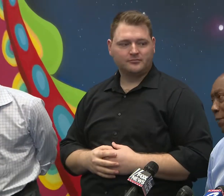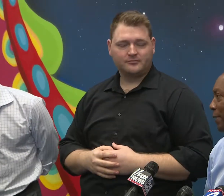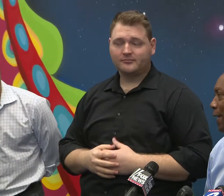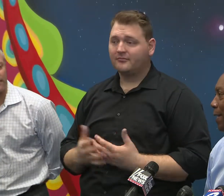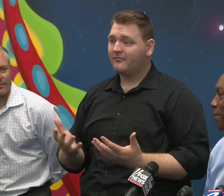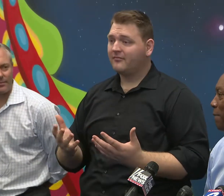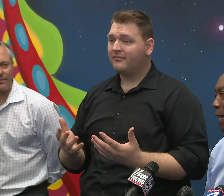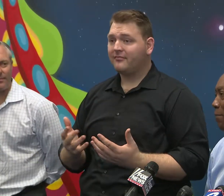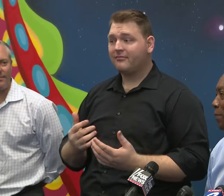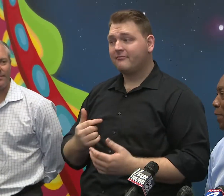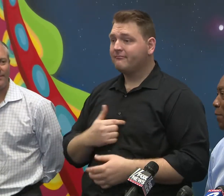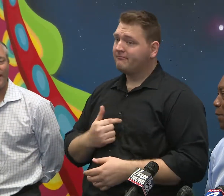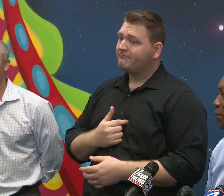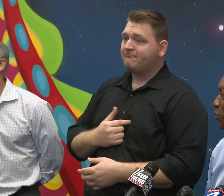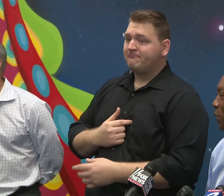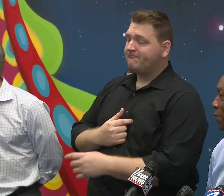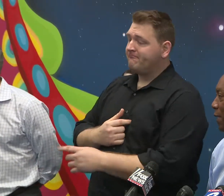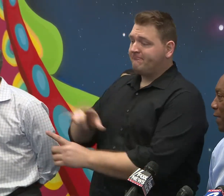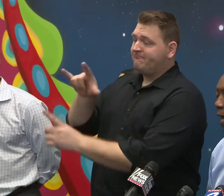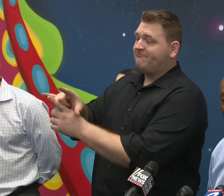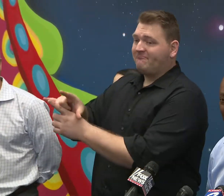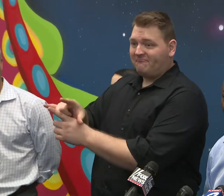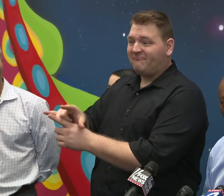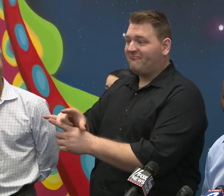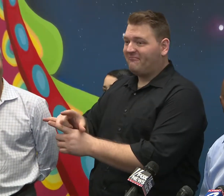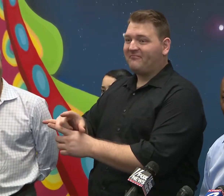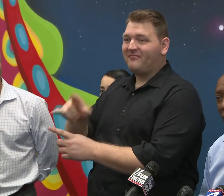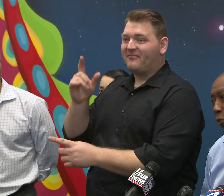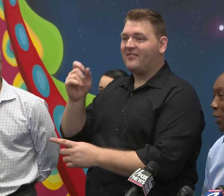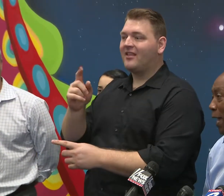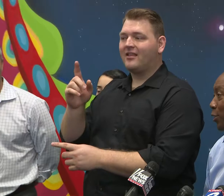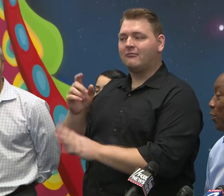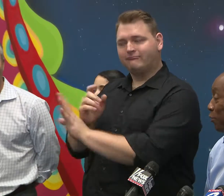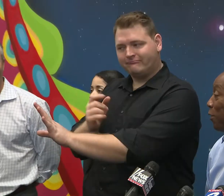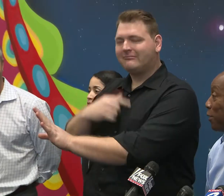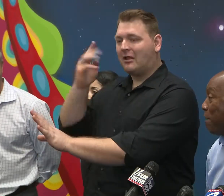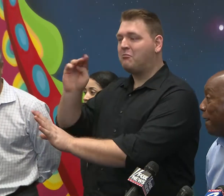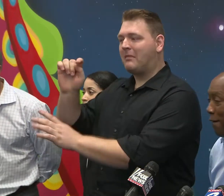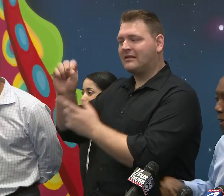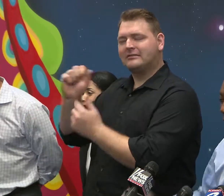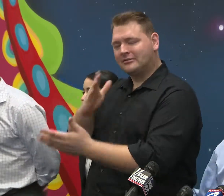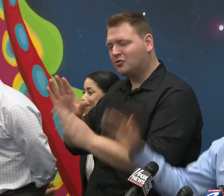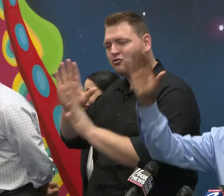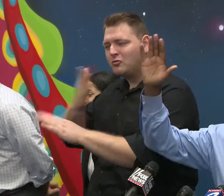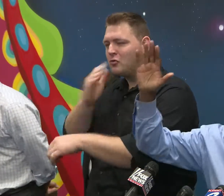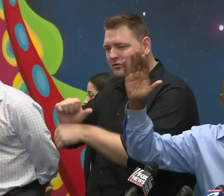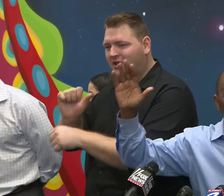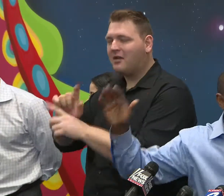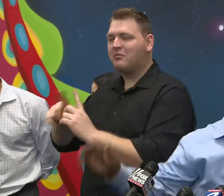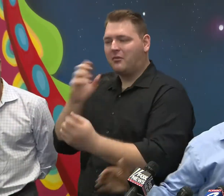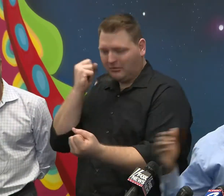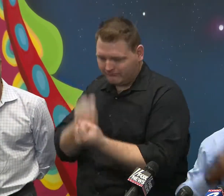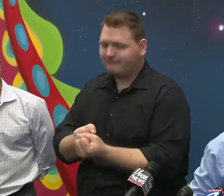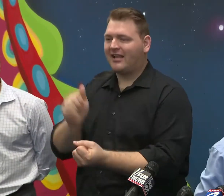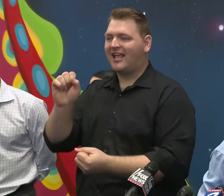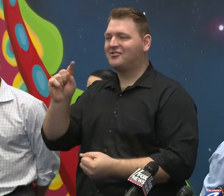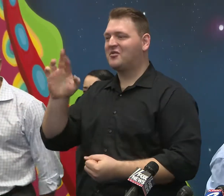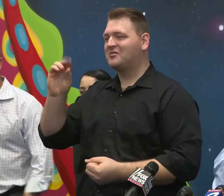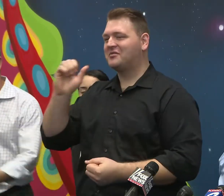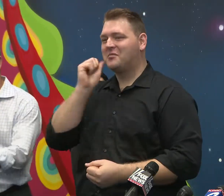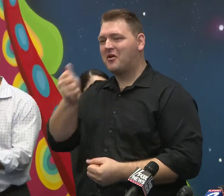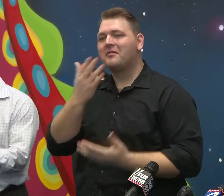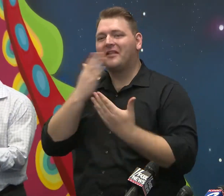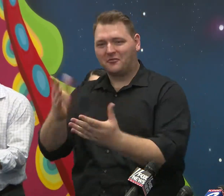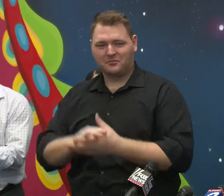As much as I love them and I appreciate what they were doing, I shall be rooting for the Houston Astros on tomorrow. All right, thank you all so very much. Thank you, Brock. Thank you.